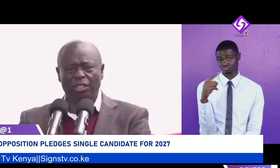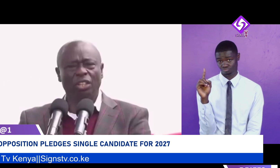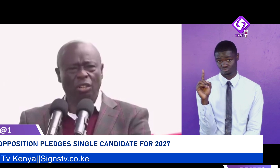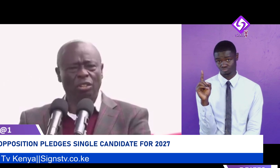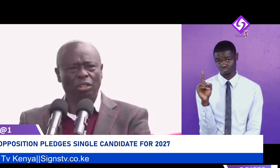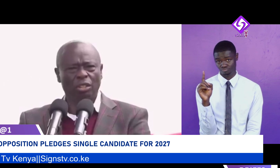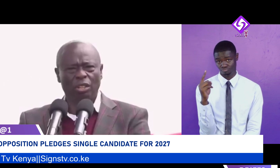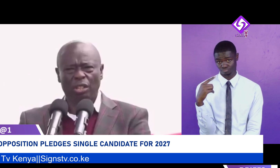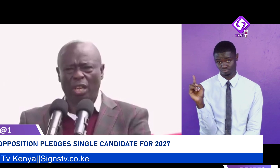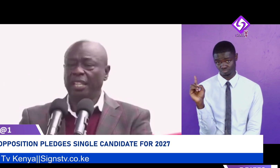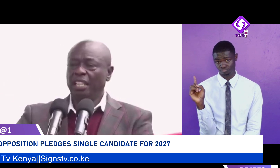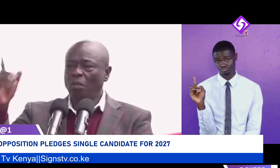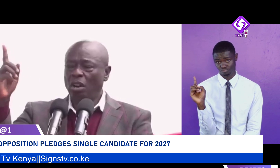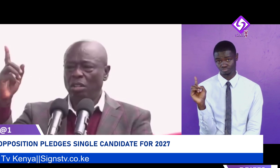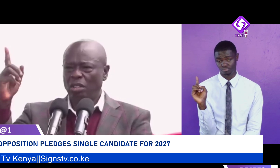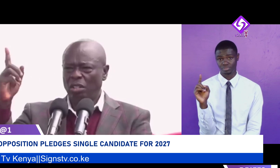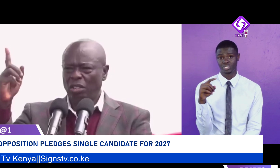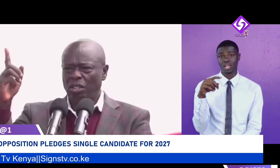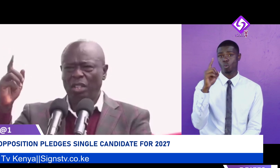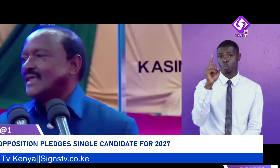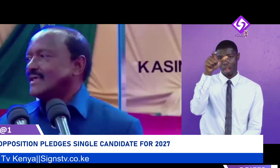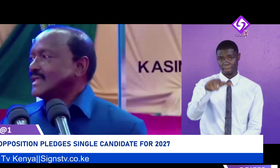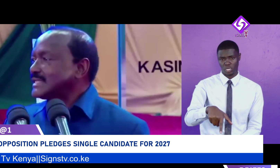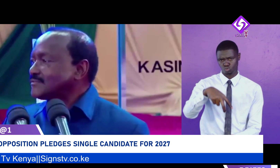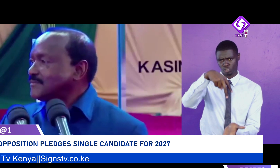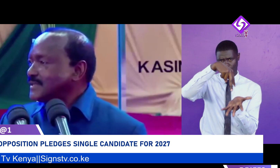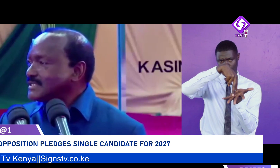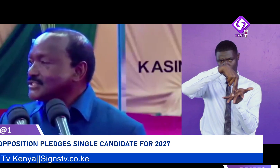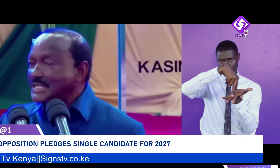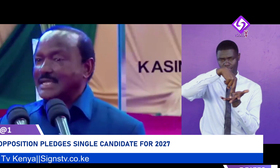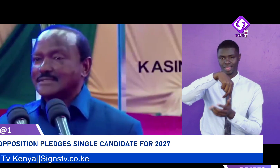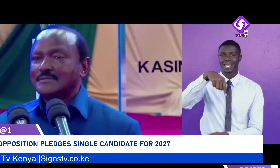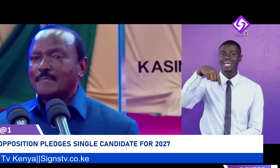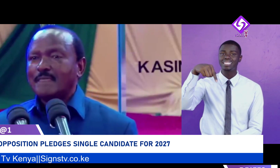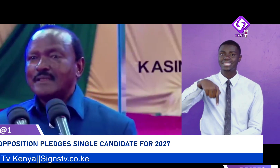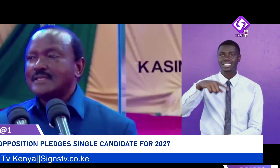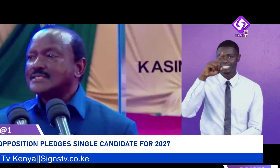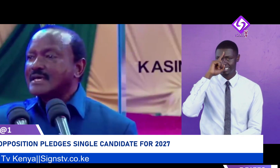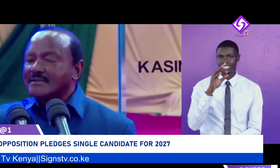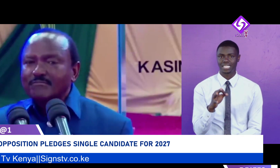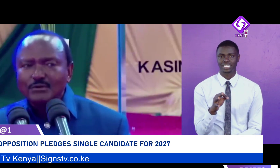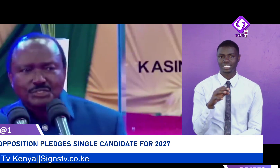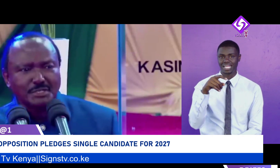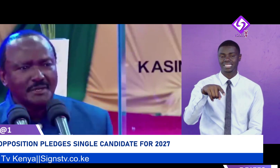Si ndio? Candidate mo? This is serious. This is a